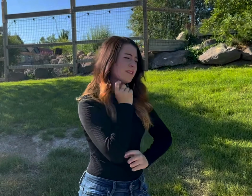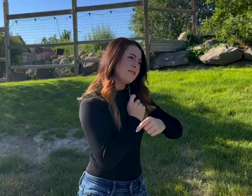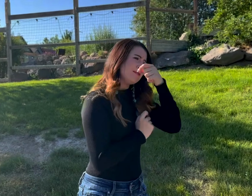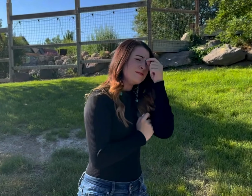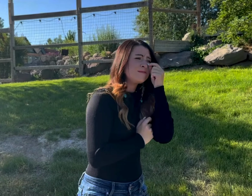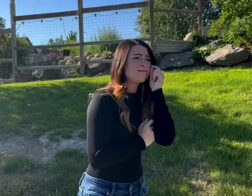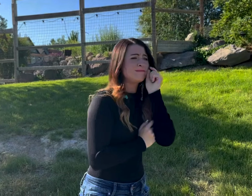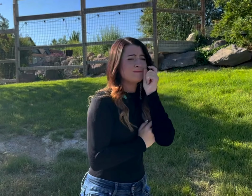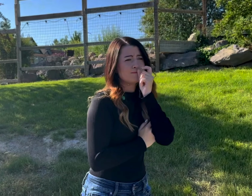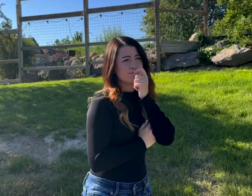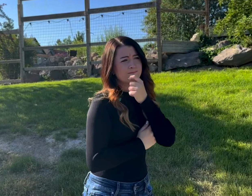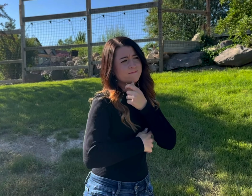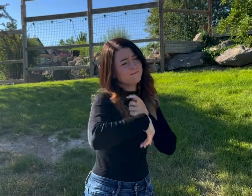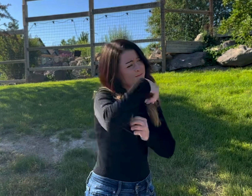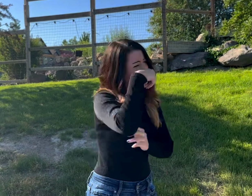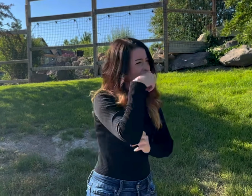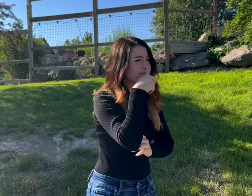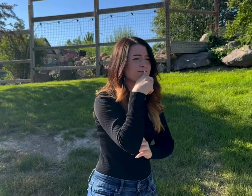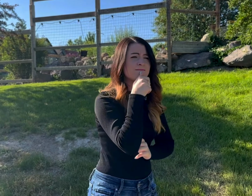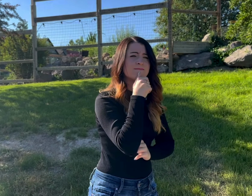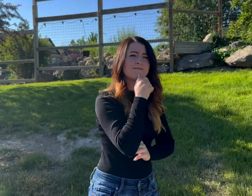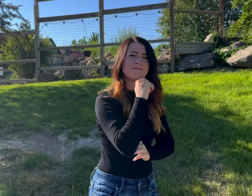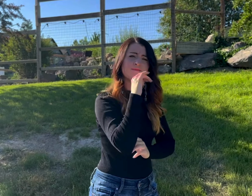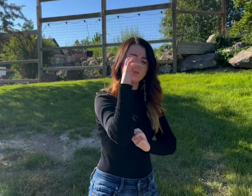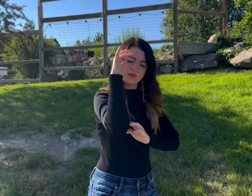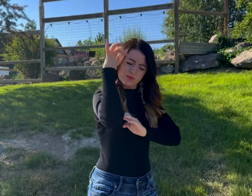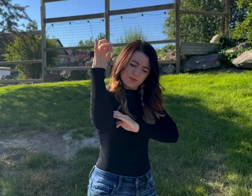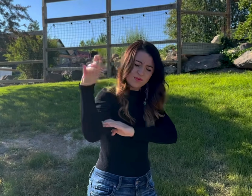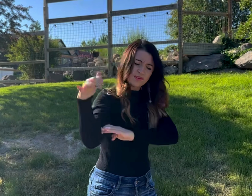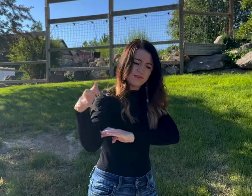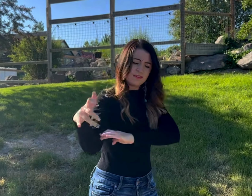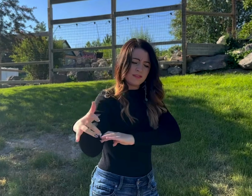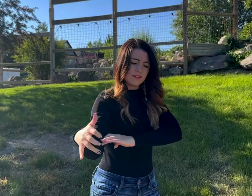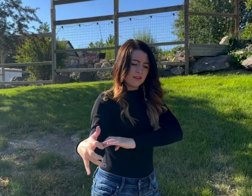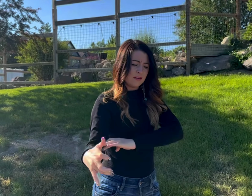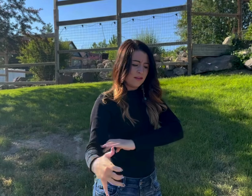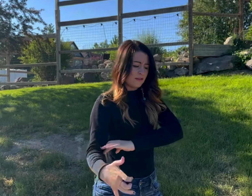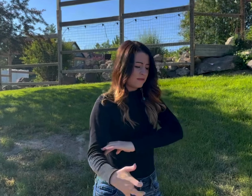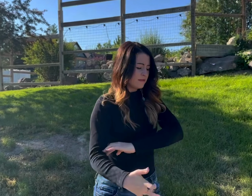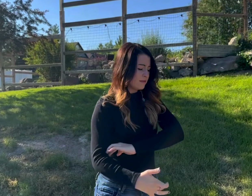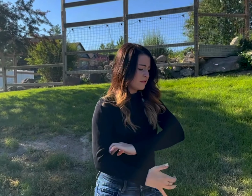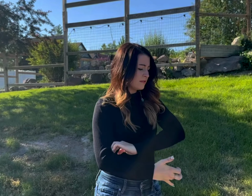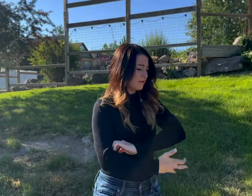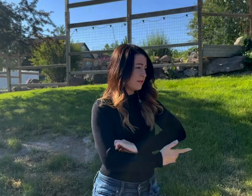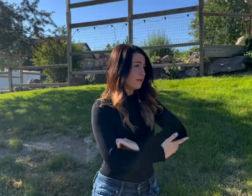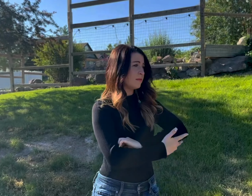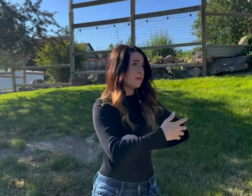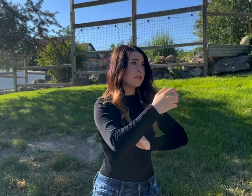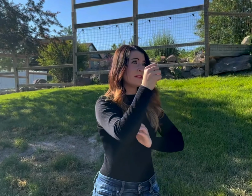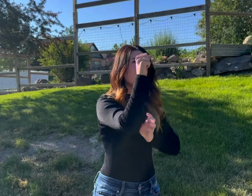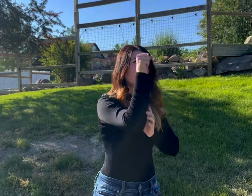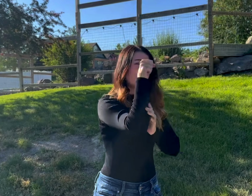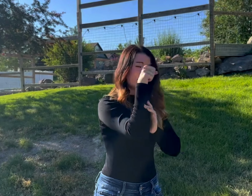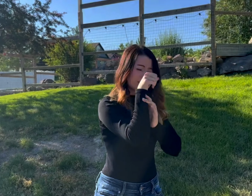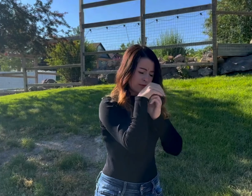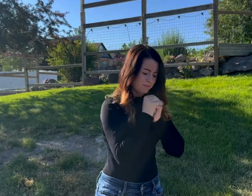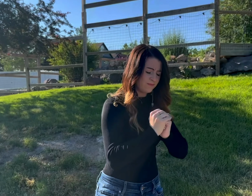healing comes through tears What if a thousand sleepless nights are what